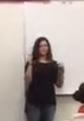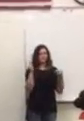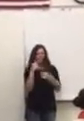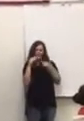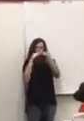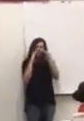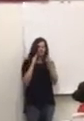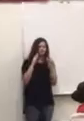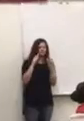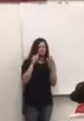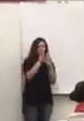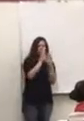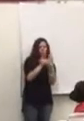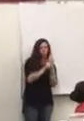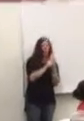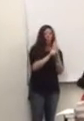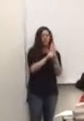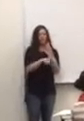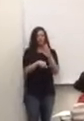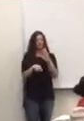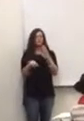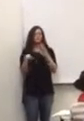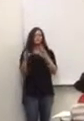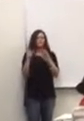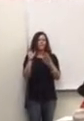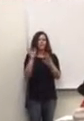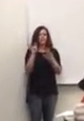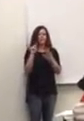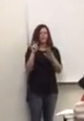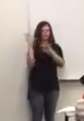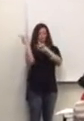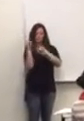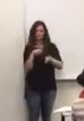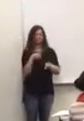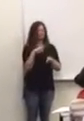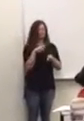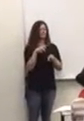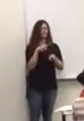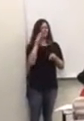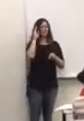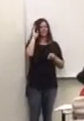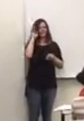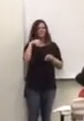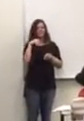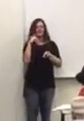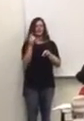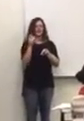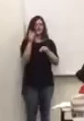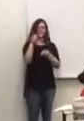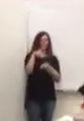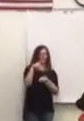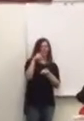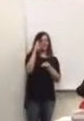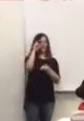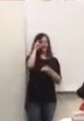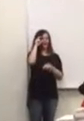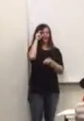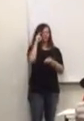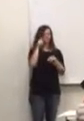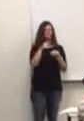of the PowerPoint, and she had downloaded this font that had like an eyeball in the P and some fangs on the R and blood dripping